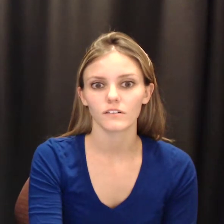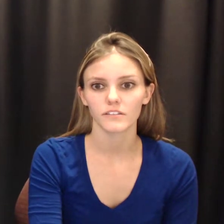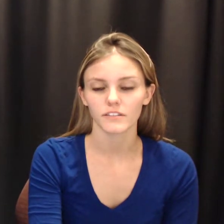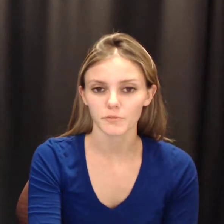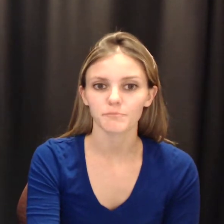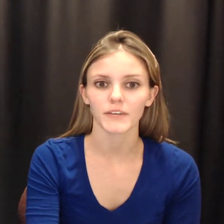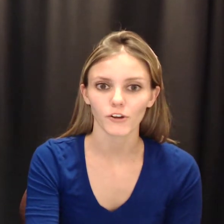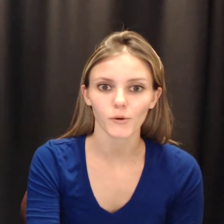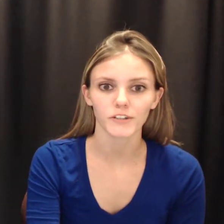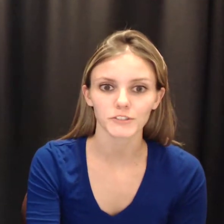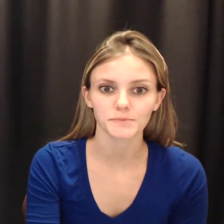Yep, at a car wash.